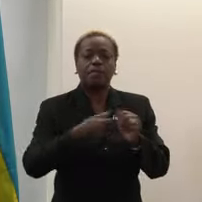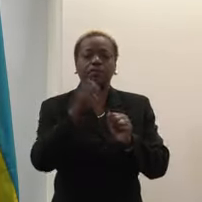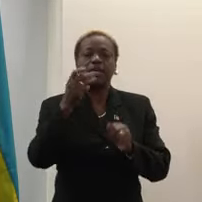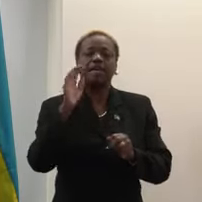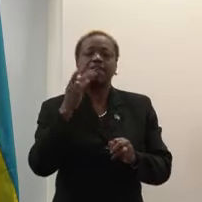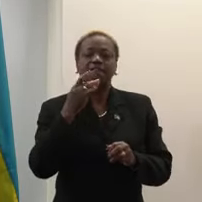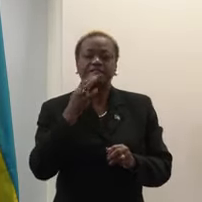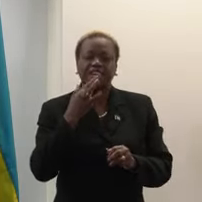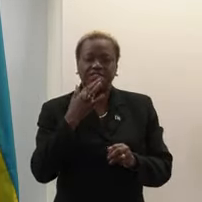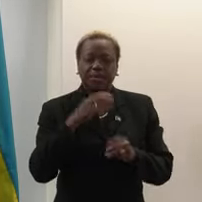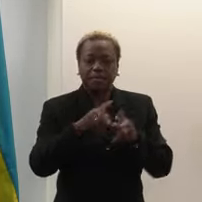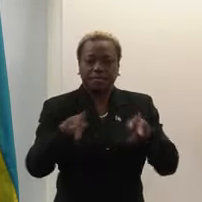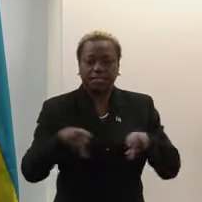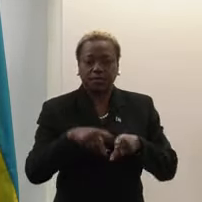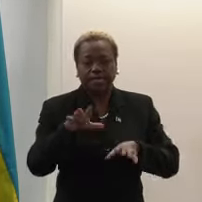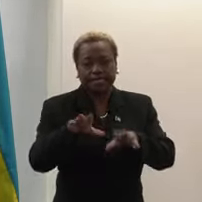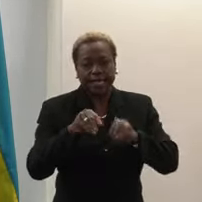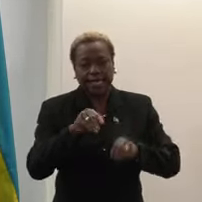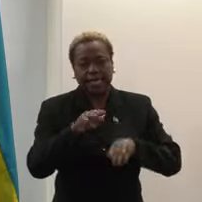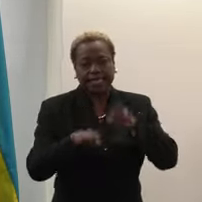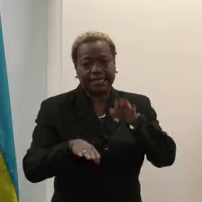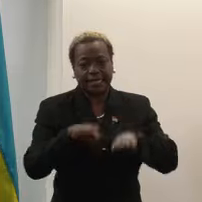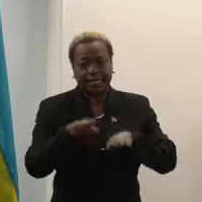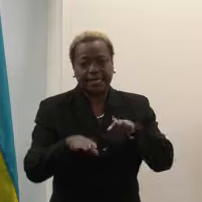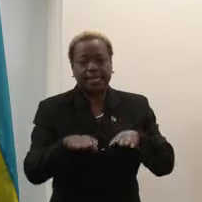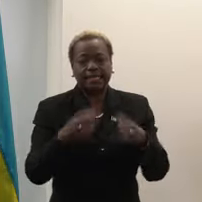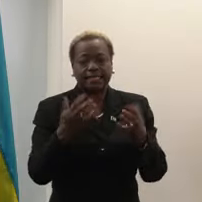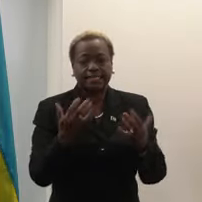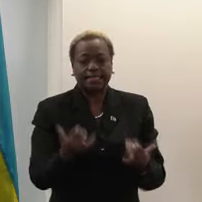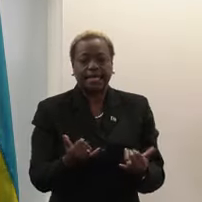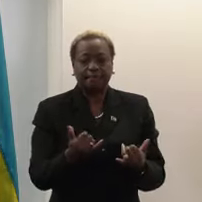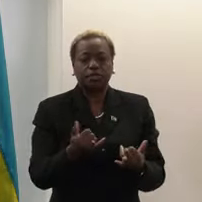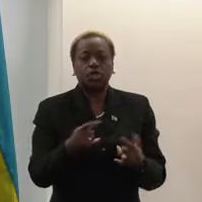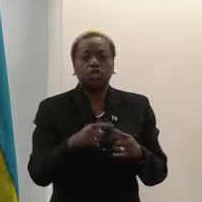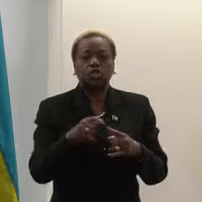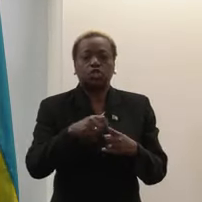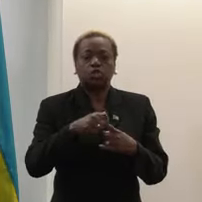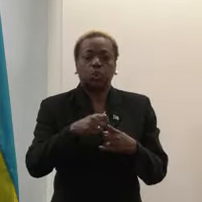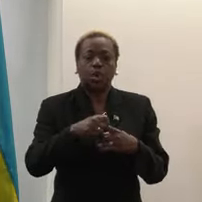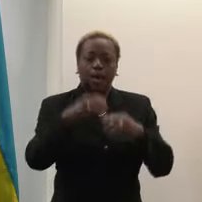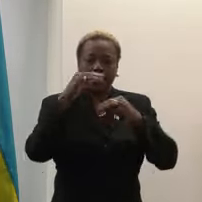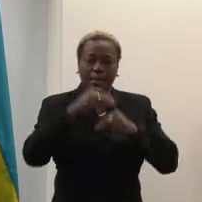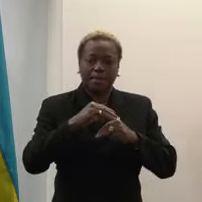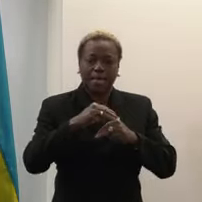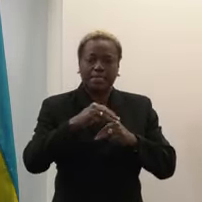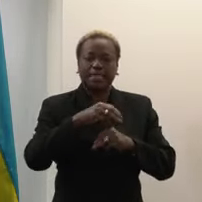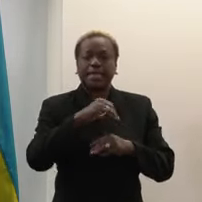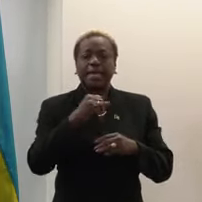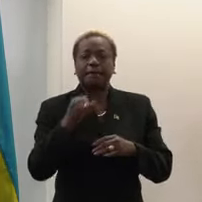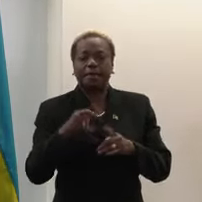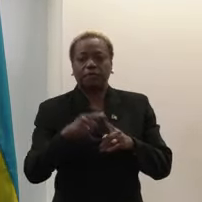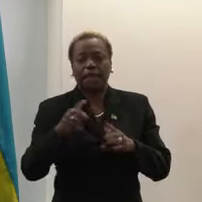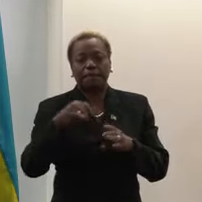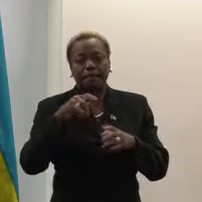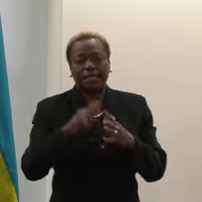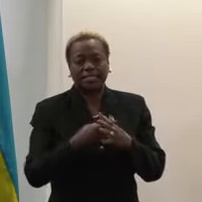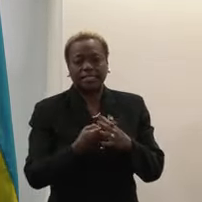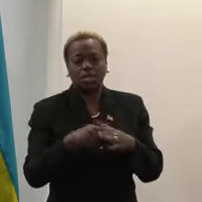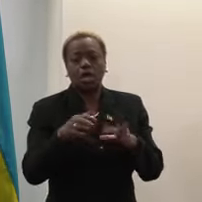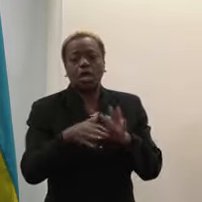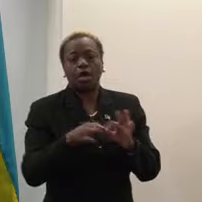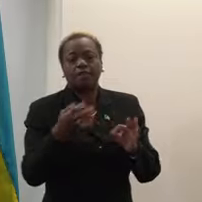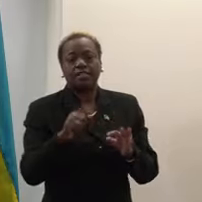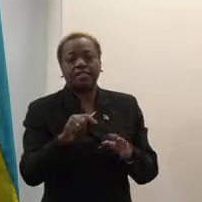We are taking steps to minimize any impediment to the implementation of these